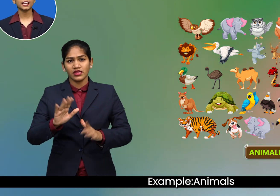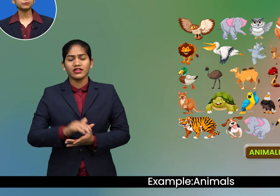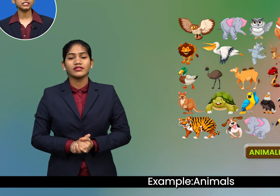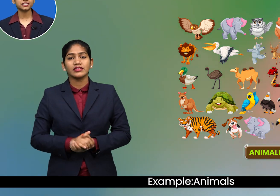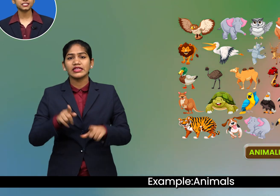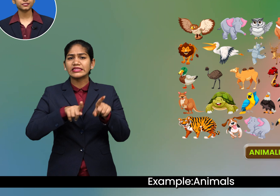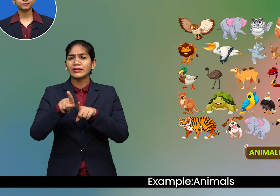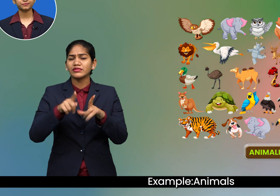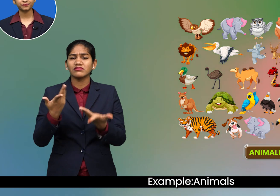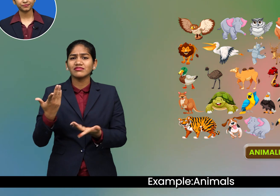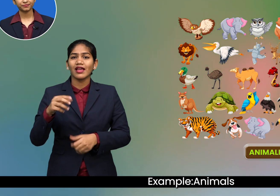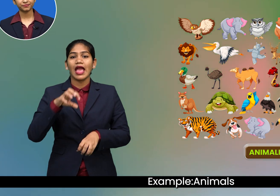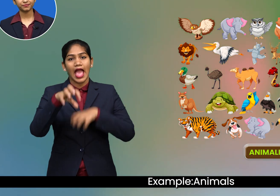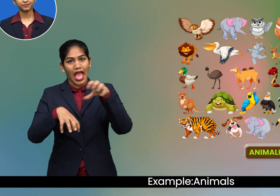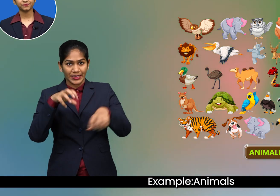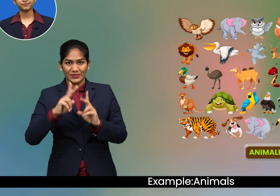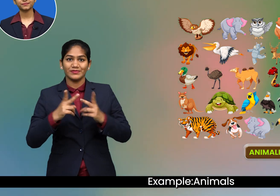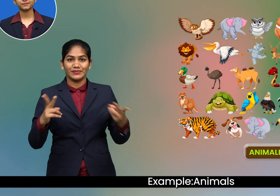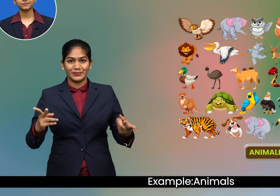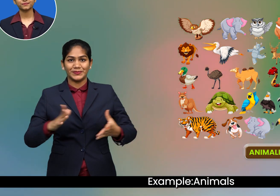Example, animals.